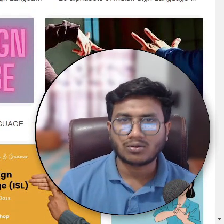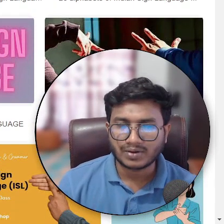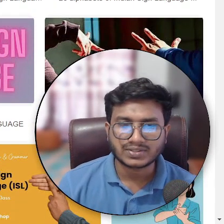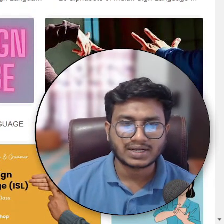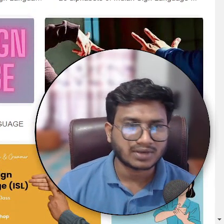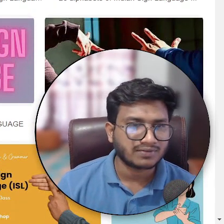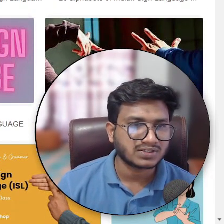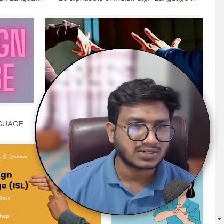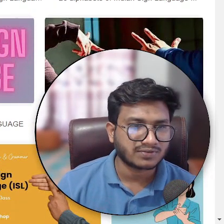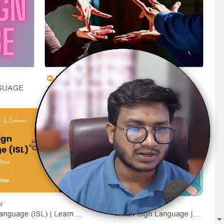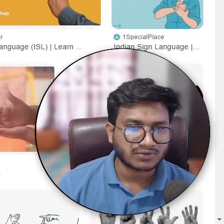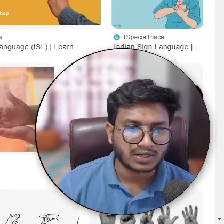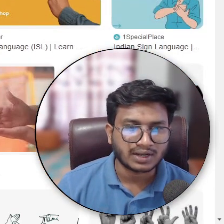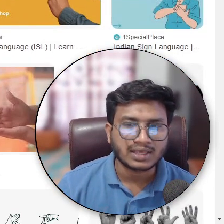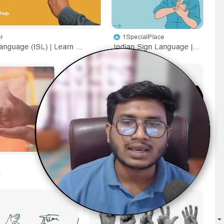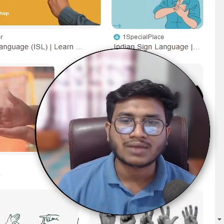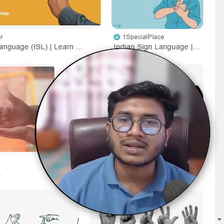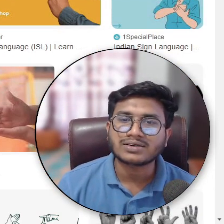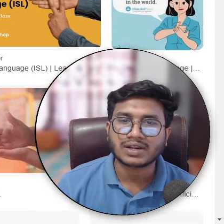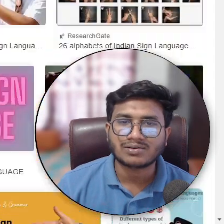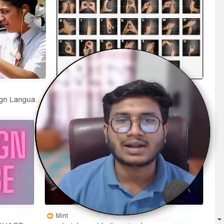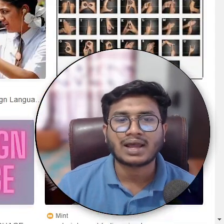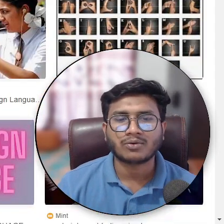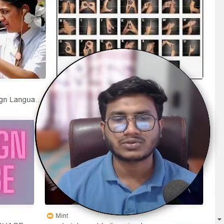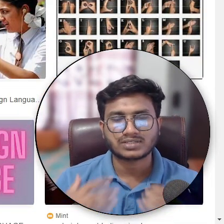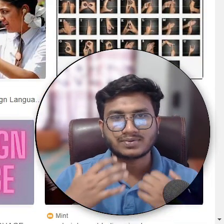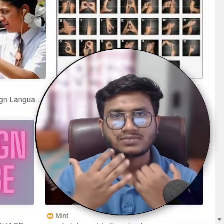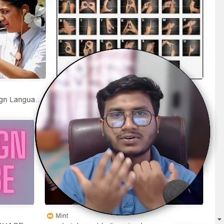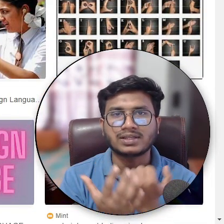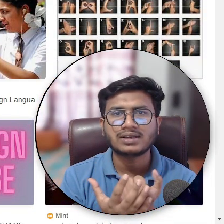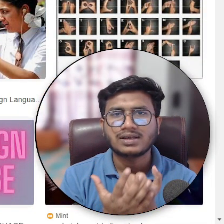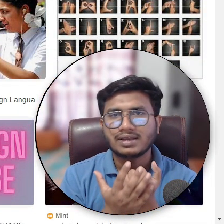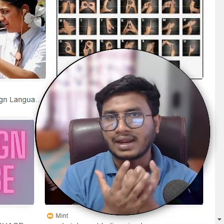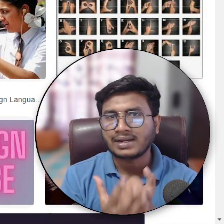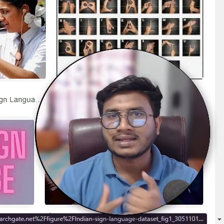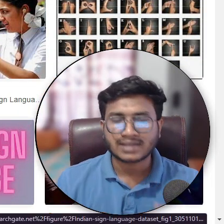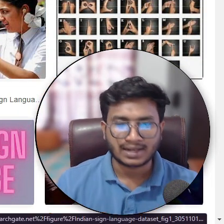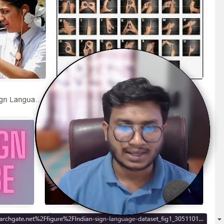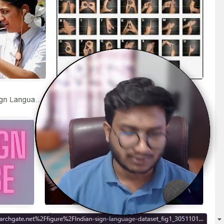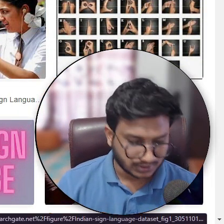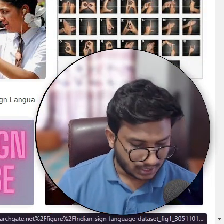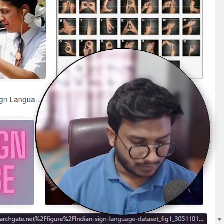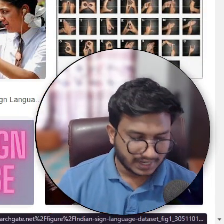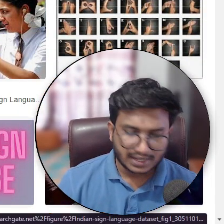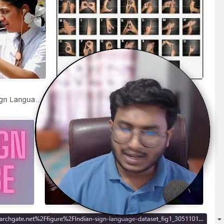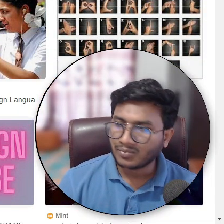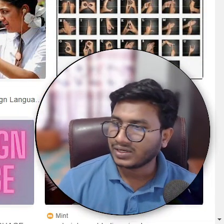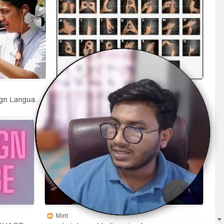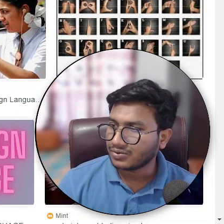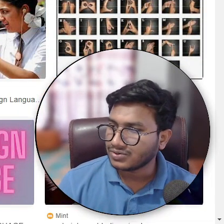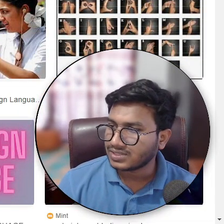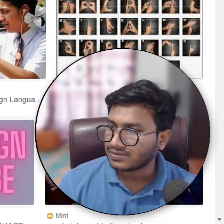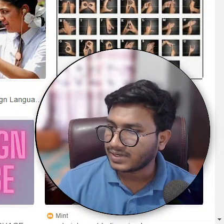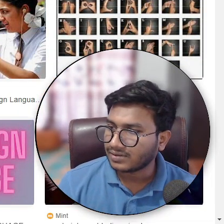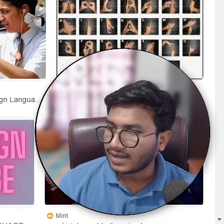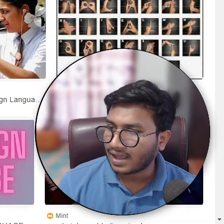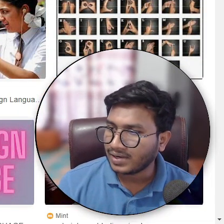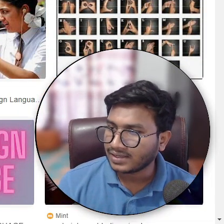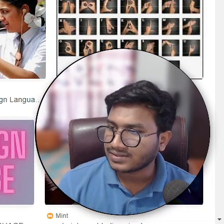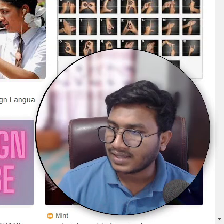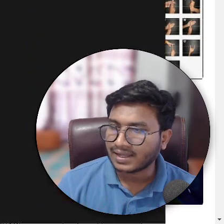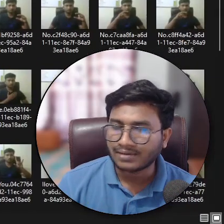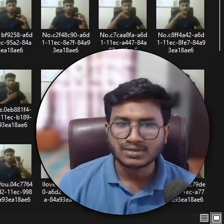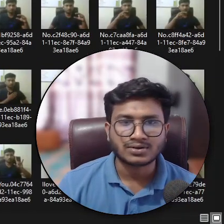visit website, you can visit different link and you can try to learn how to express for the Indian sign language. But here I'm going to use this